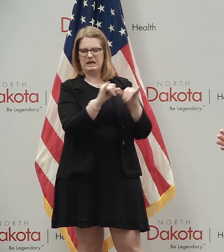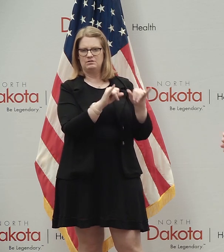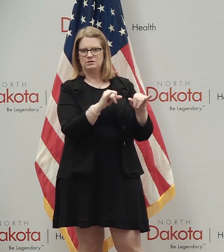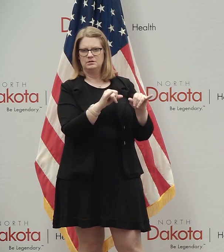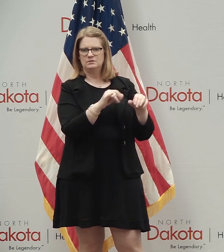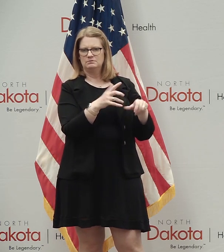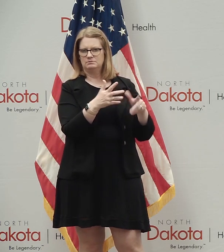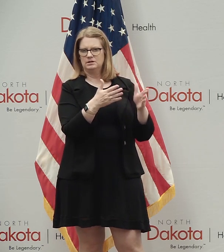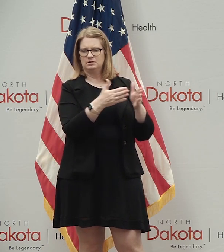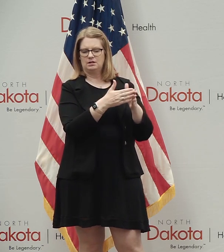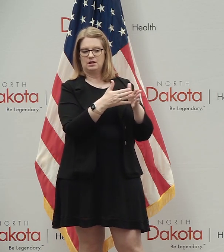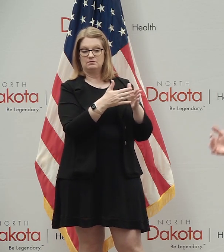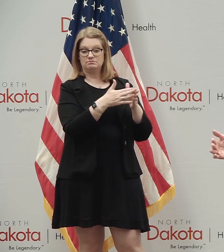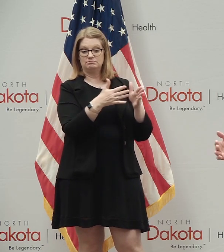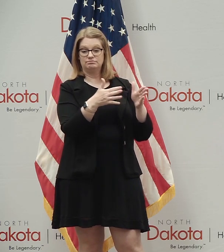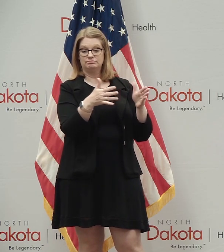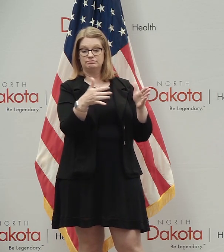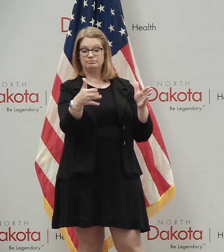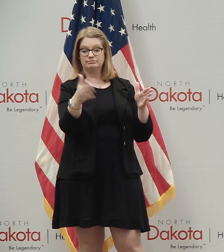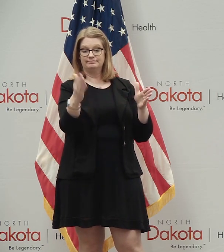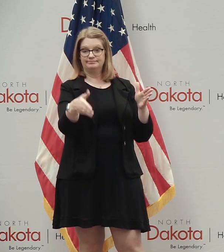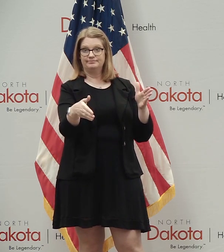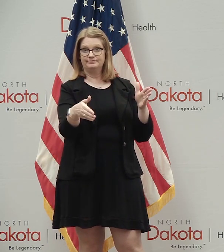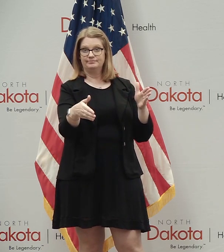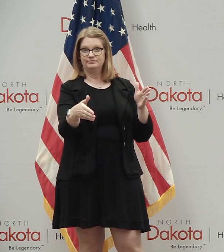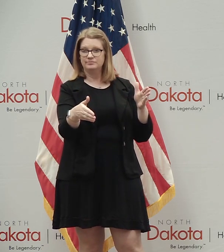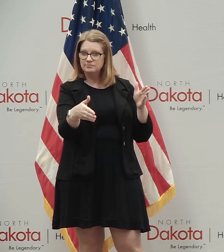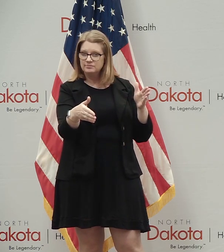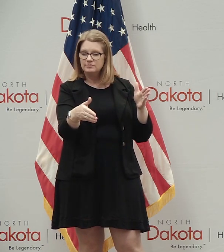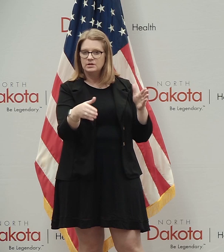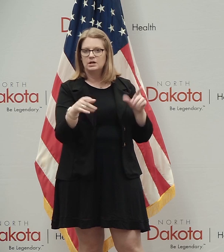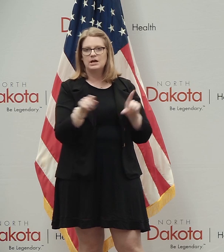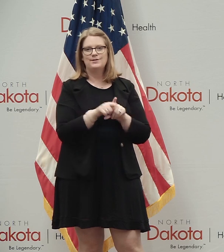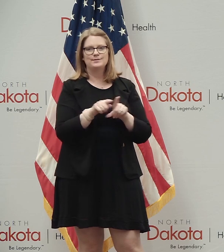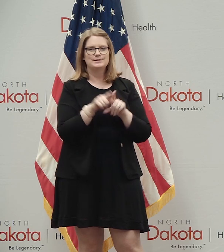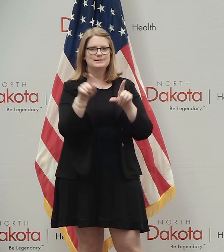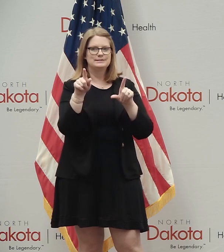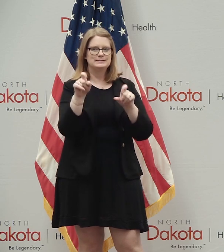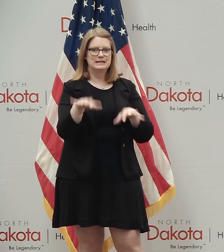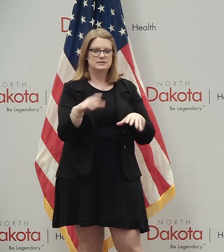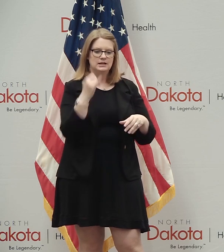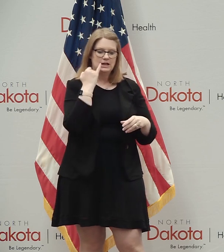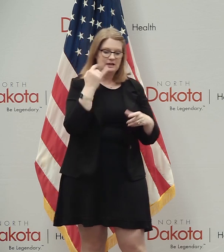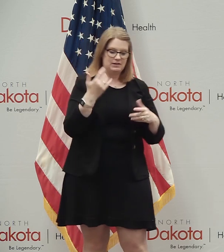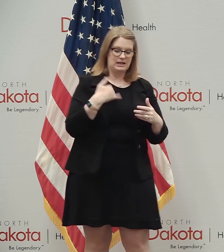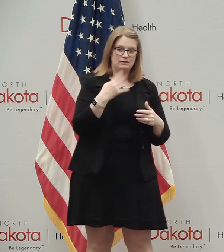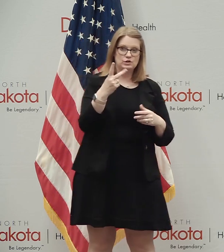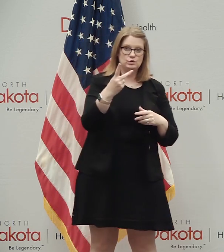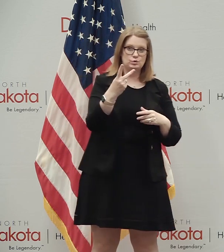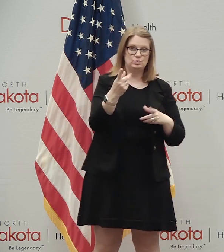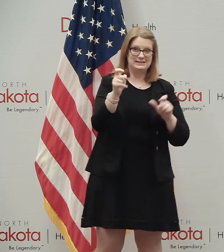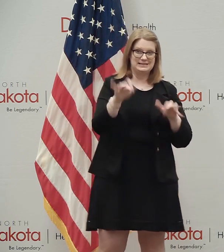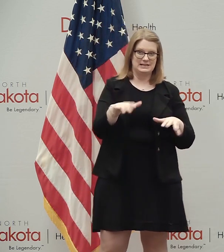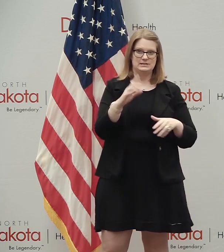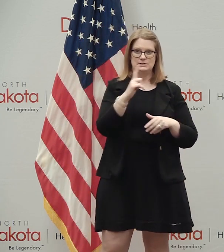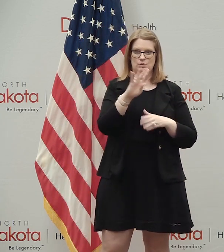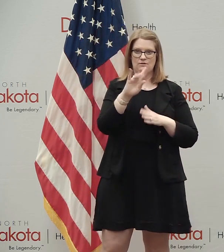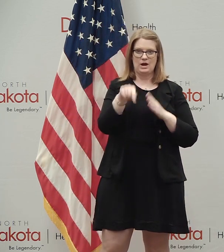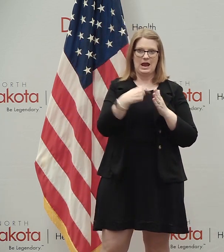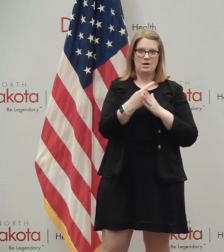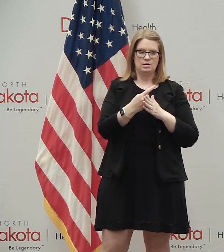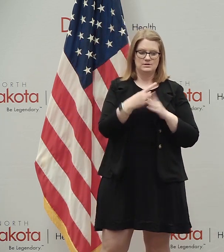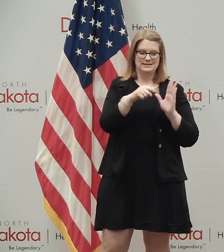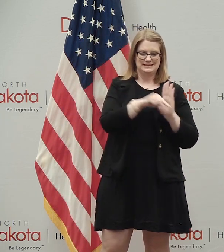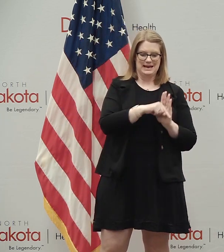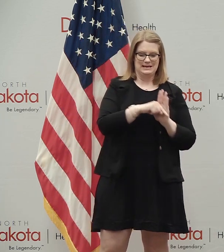time out of your symptoms, and then there could also test out. So if you had two tests that were 24 hours apart and each of those